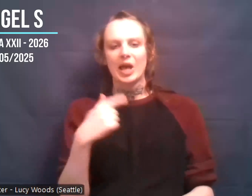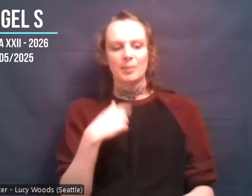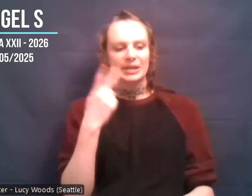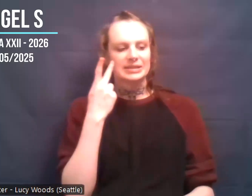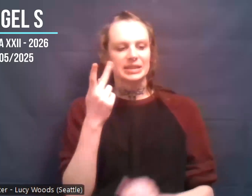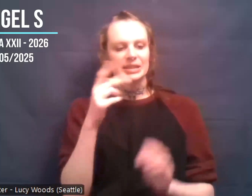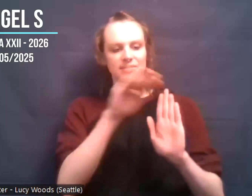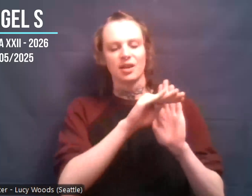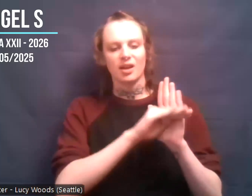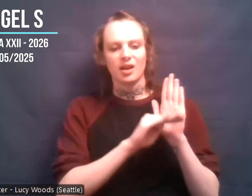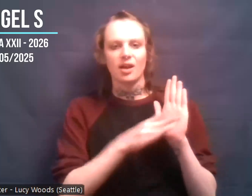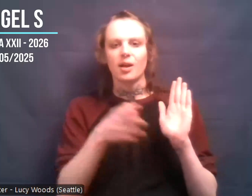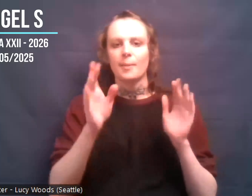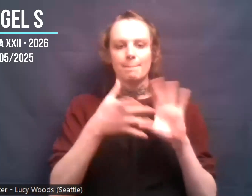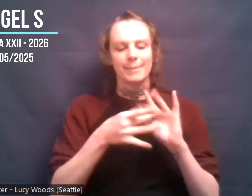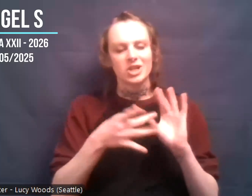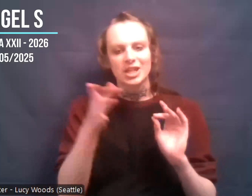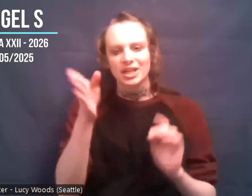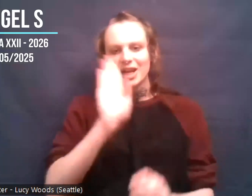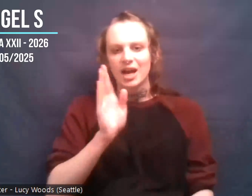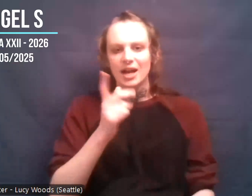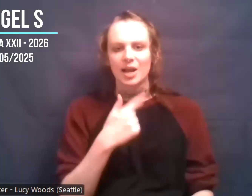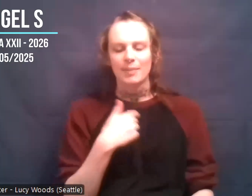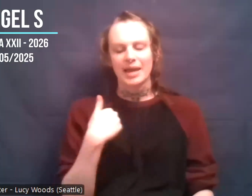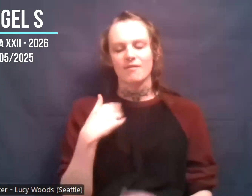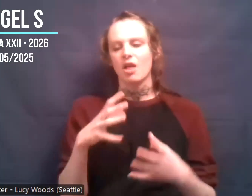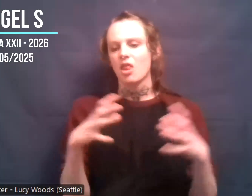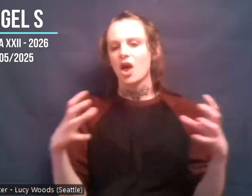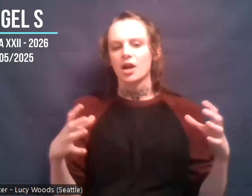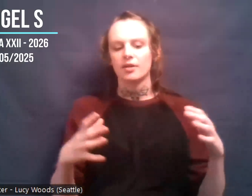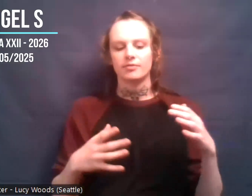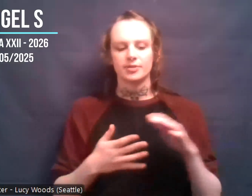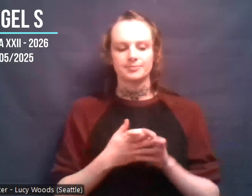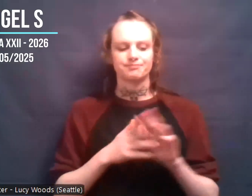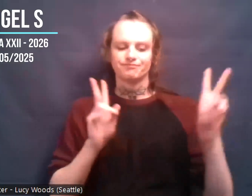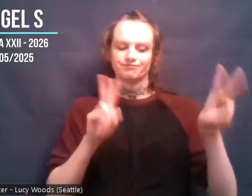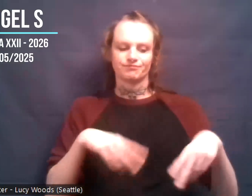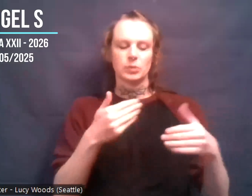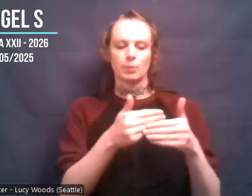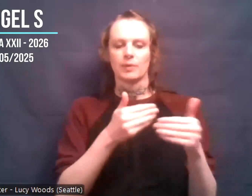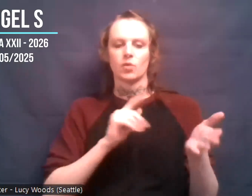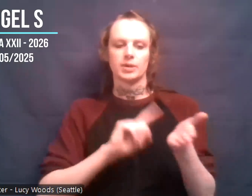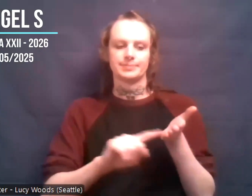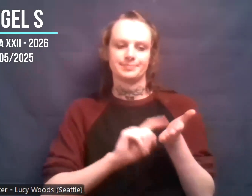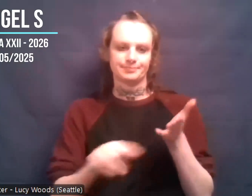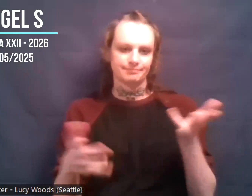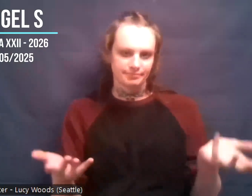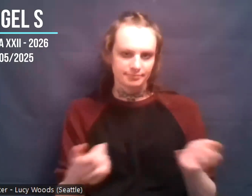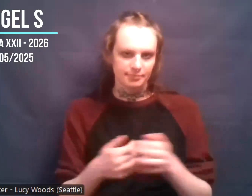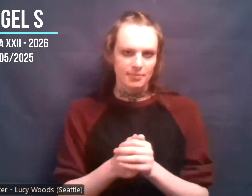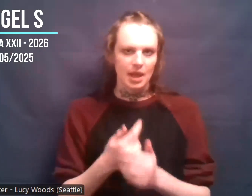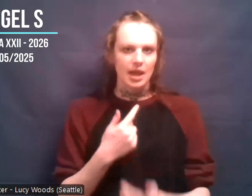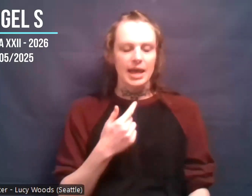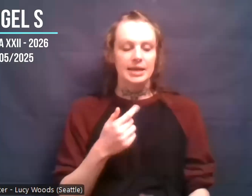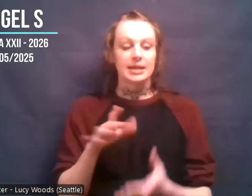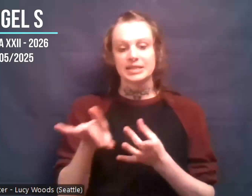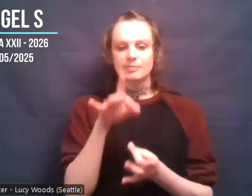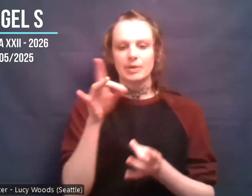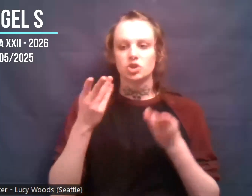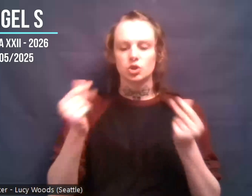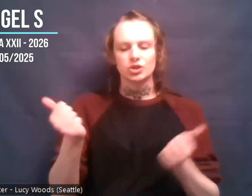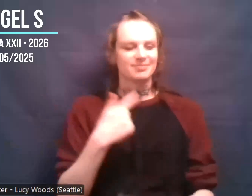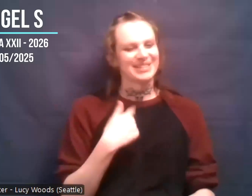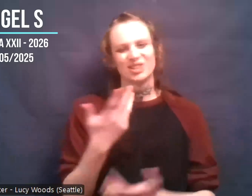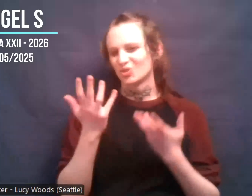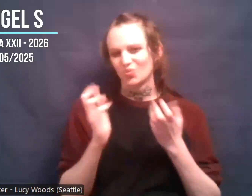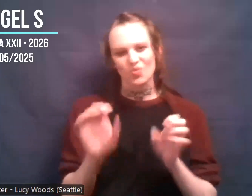lot of contempt prior to investigation, and I did not want anything to do with a spiritual experience as a solution. So I attended